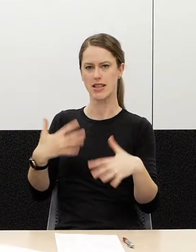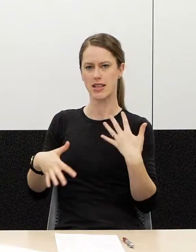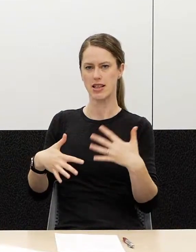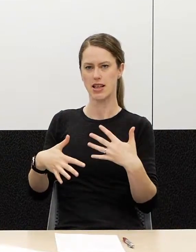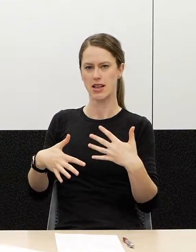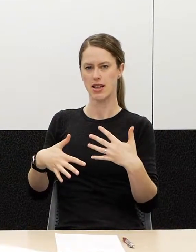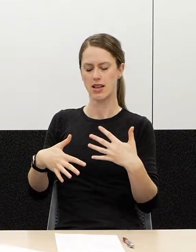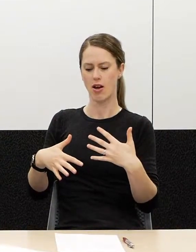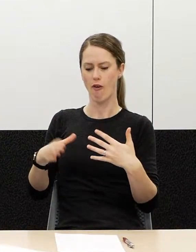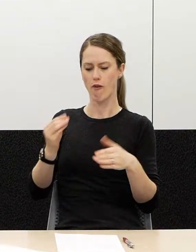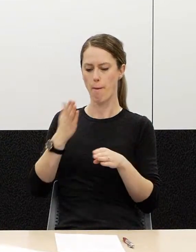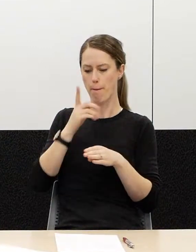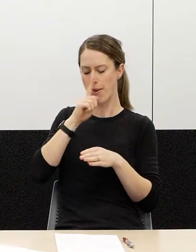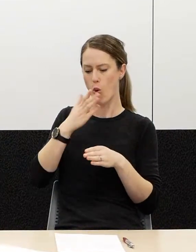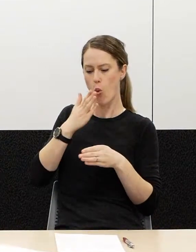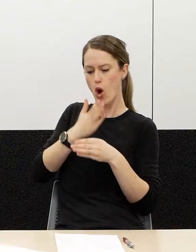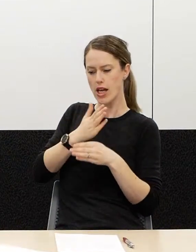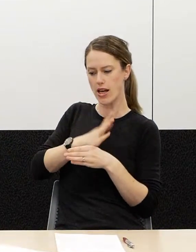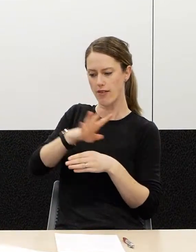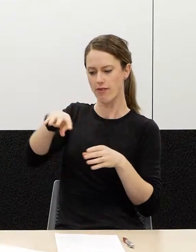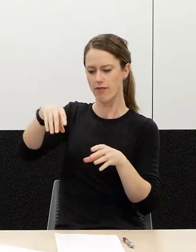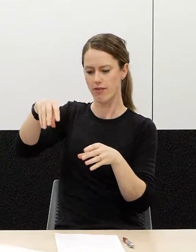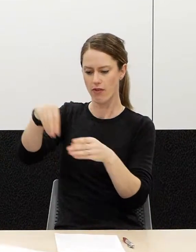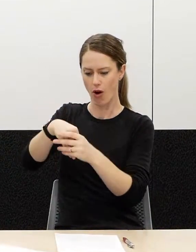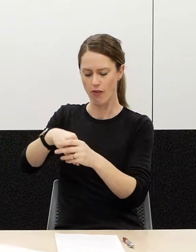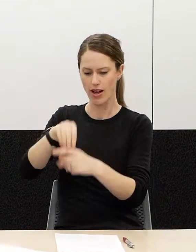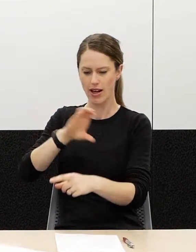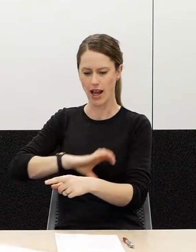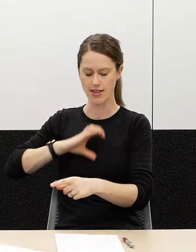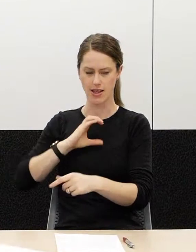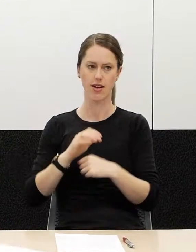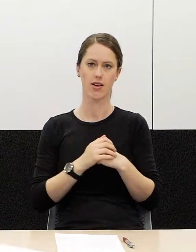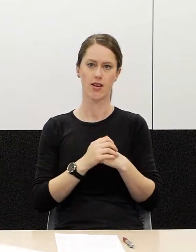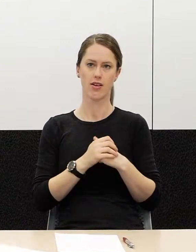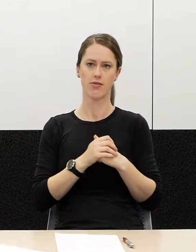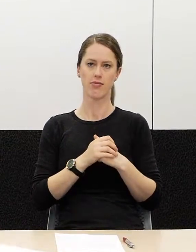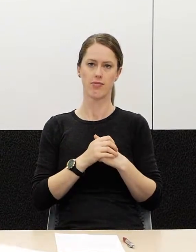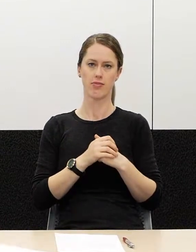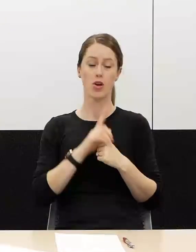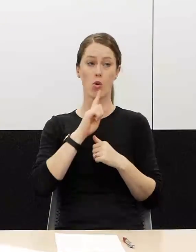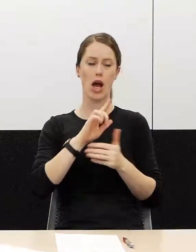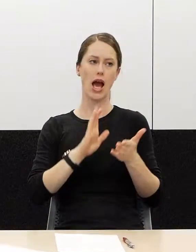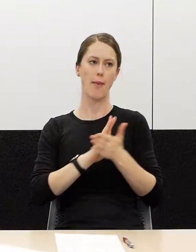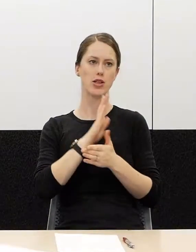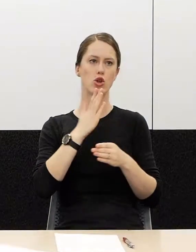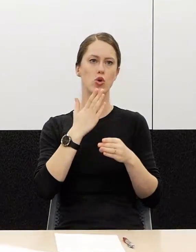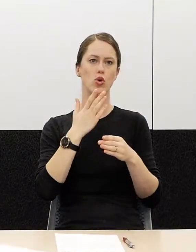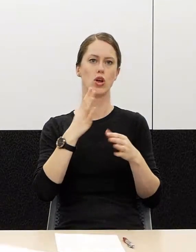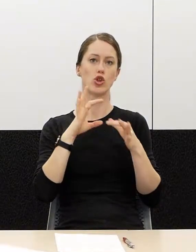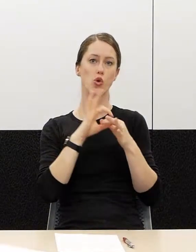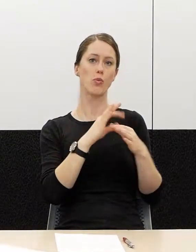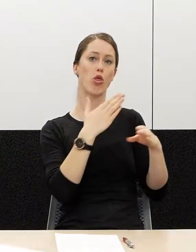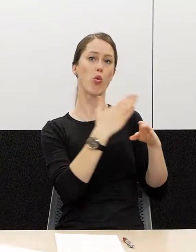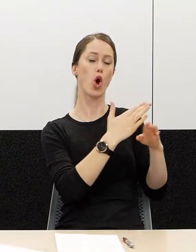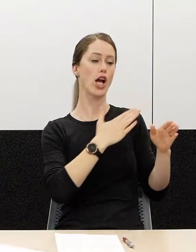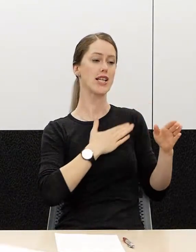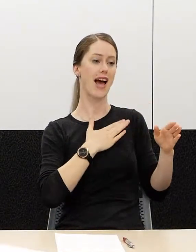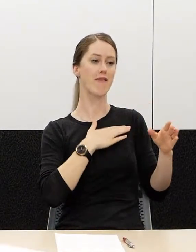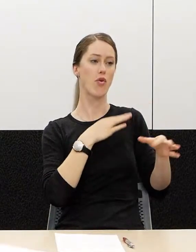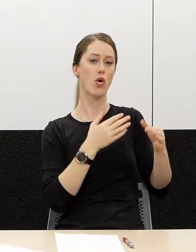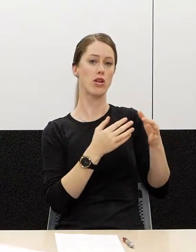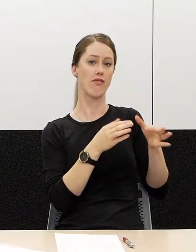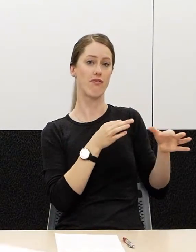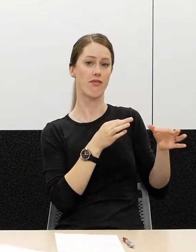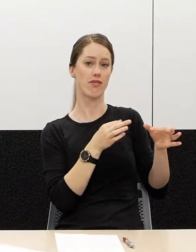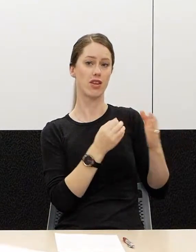work, including cancer? Well, we were really delighted to be working with WorkSafe when we developed this plan, and